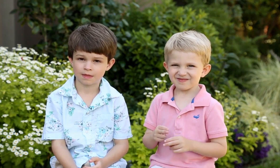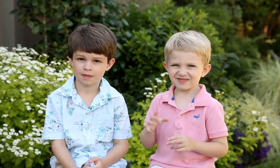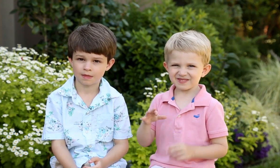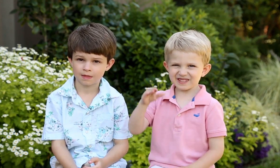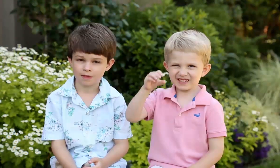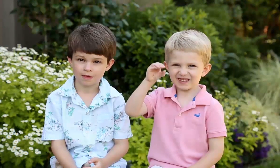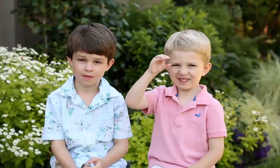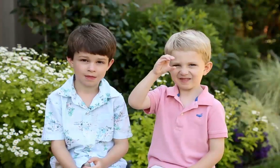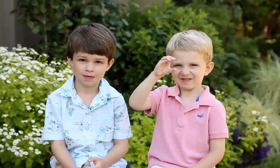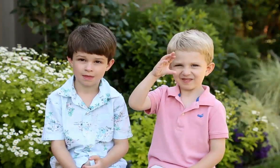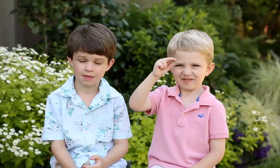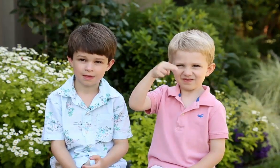My name Chris.